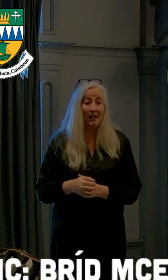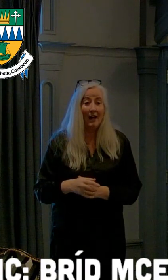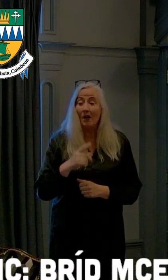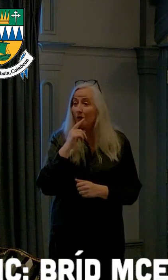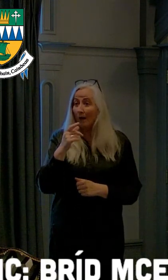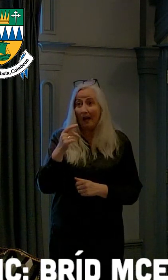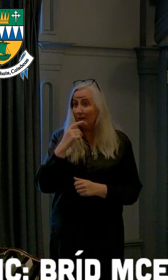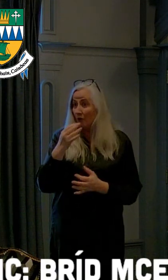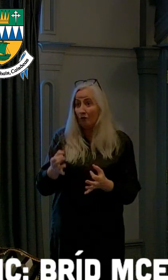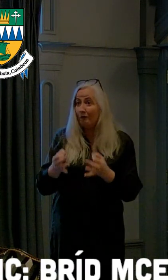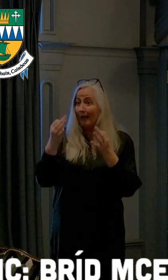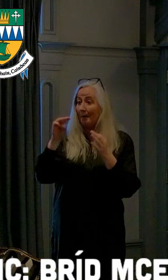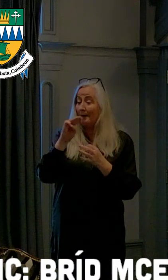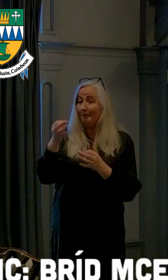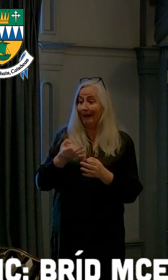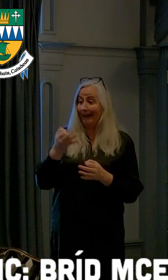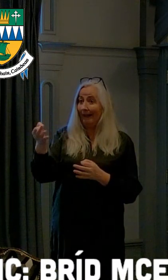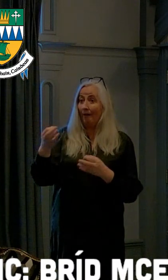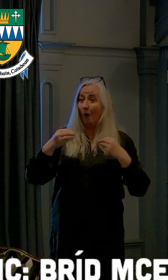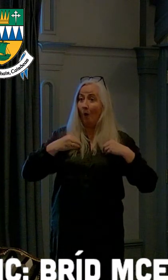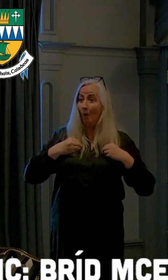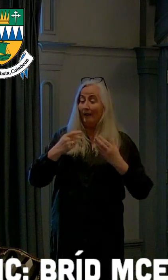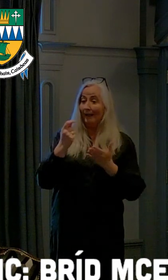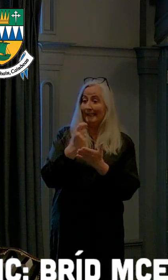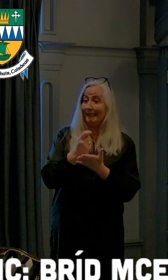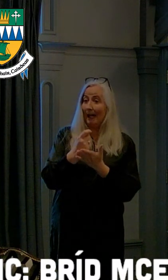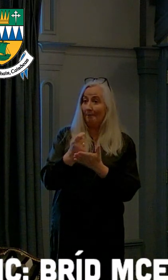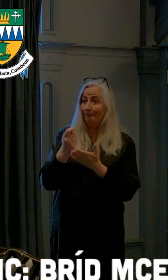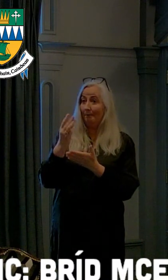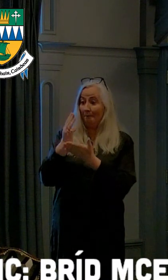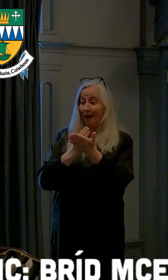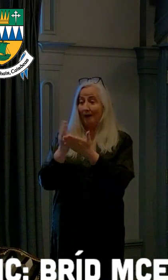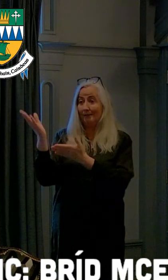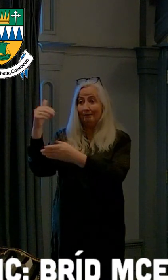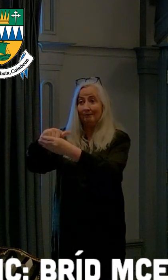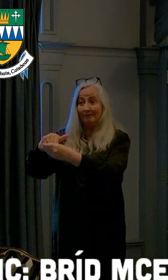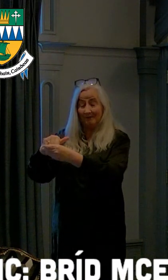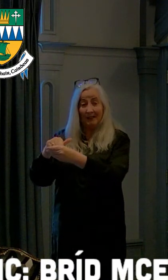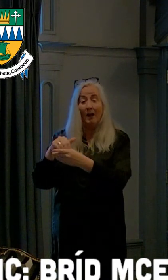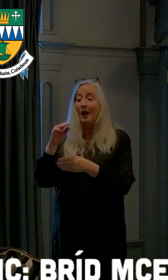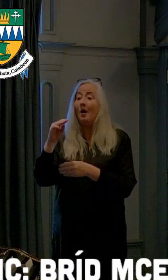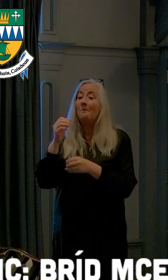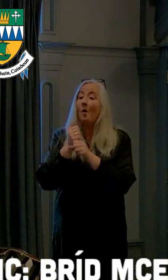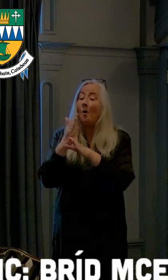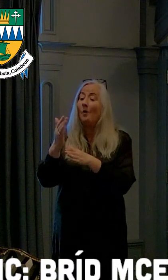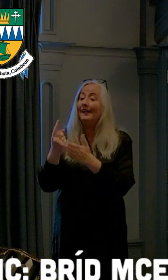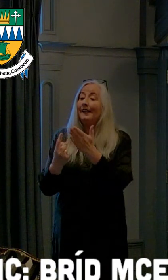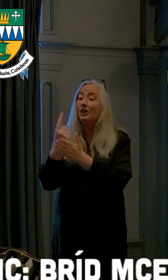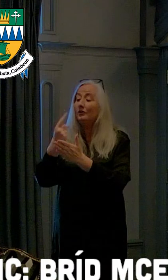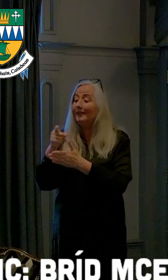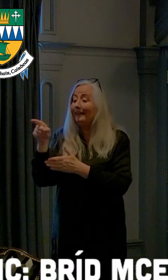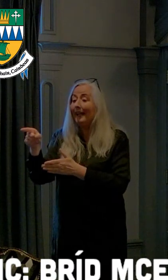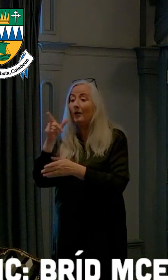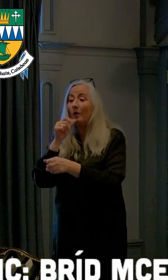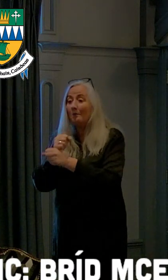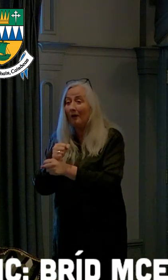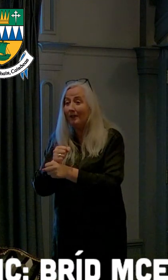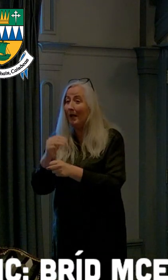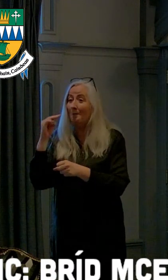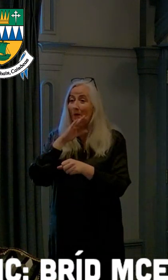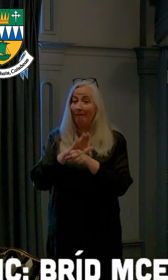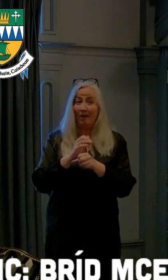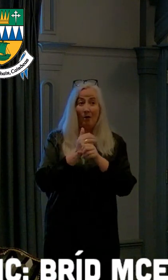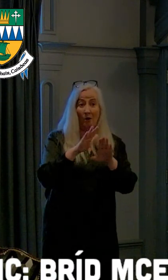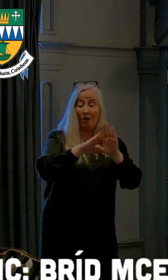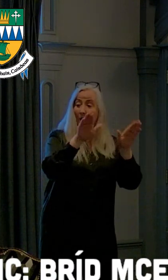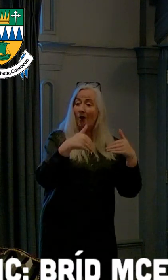their time and I suppose dealing with and addressing the issues that are important to all of us in County Kerry. So just, I think it's really